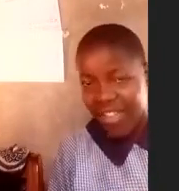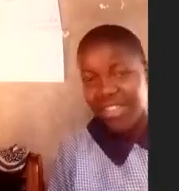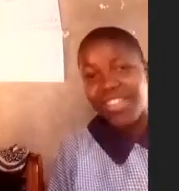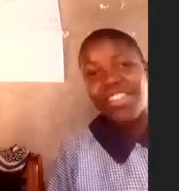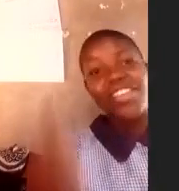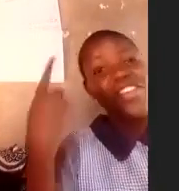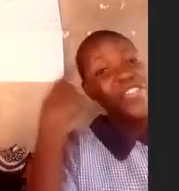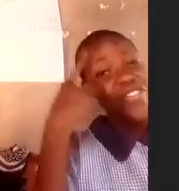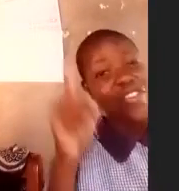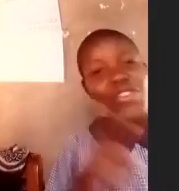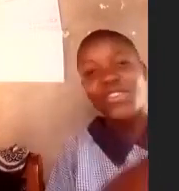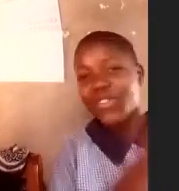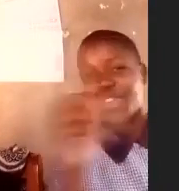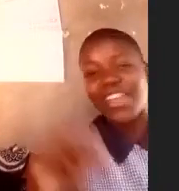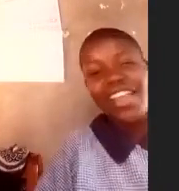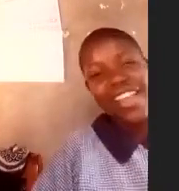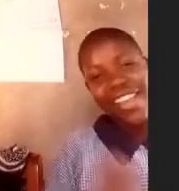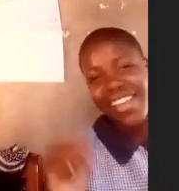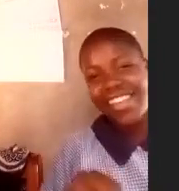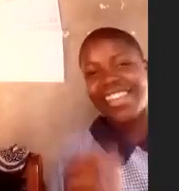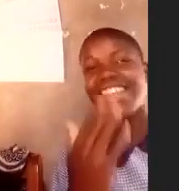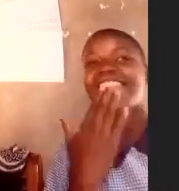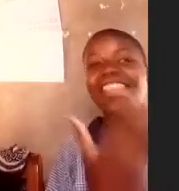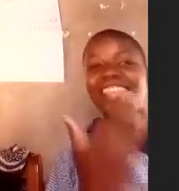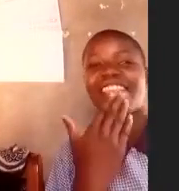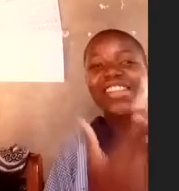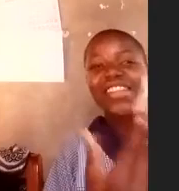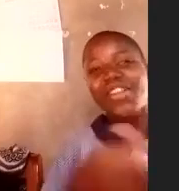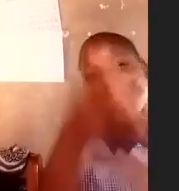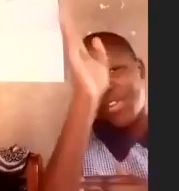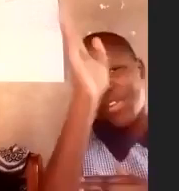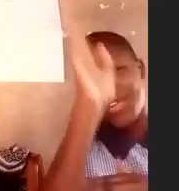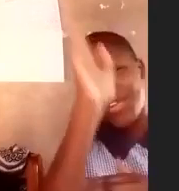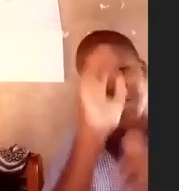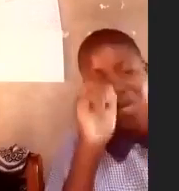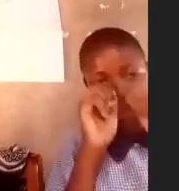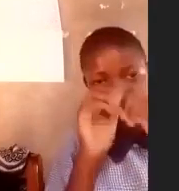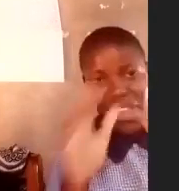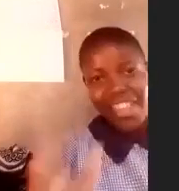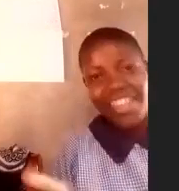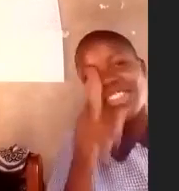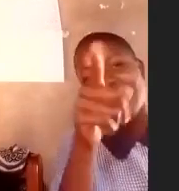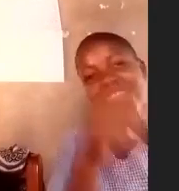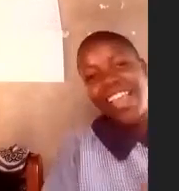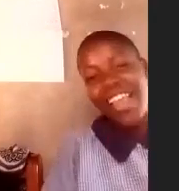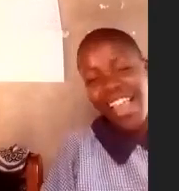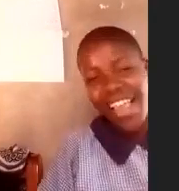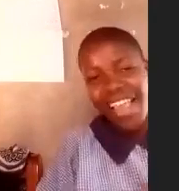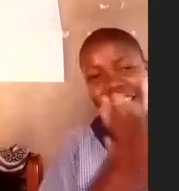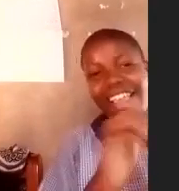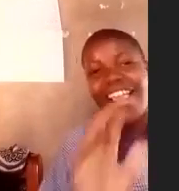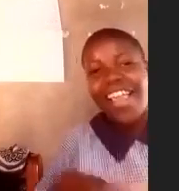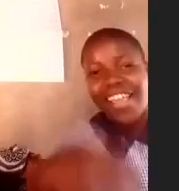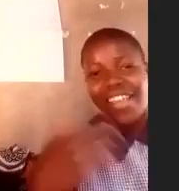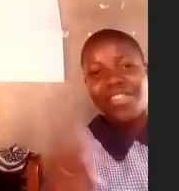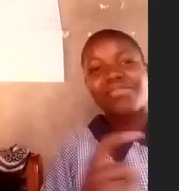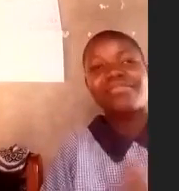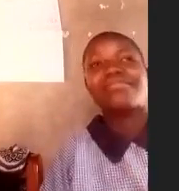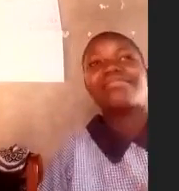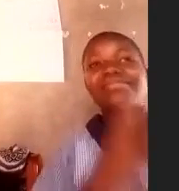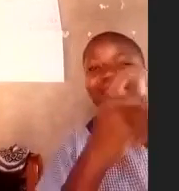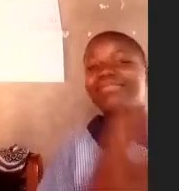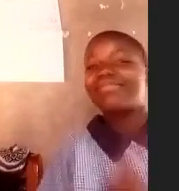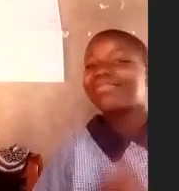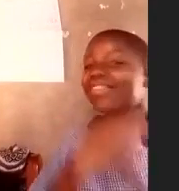eKitabu has been so good. How? For you? Thank you. We are happy. God bless you.